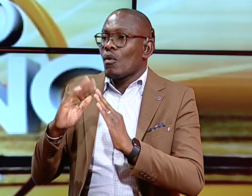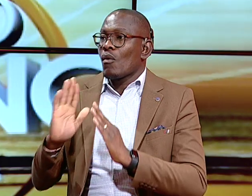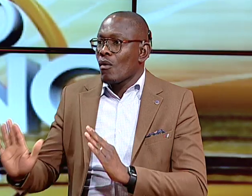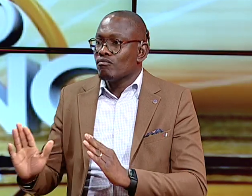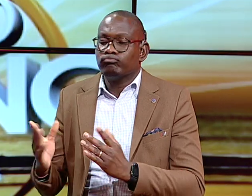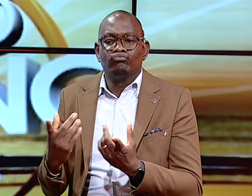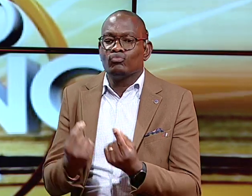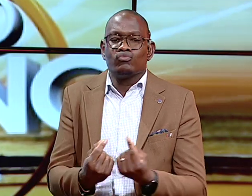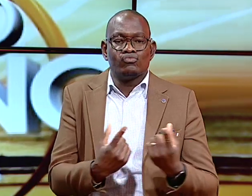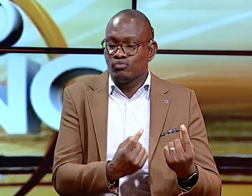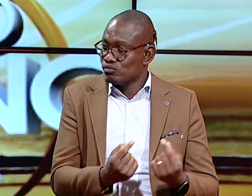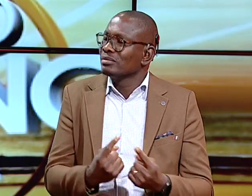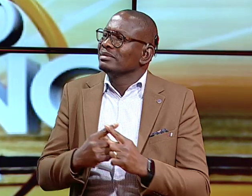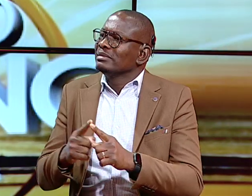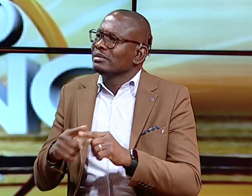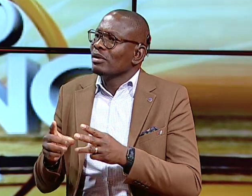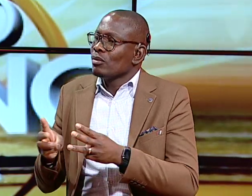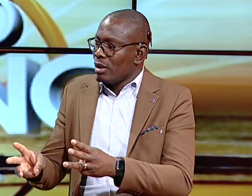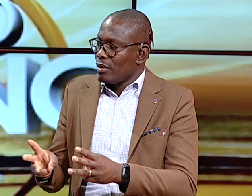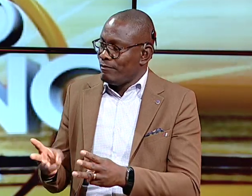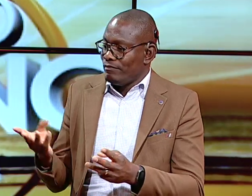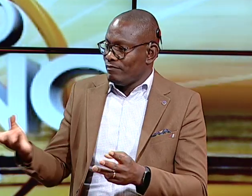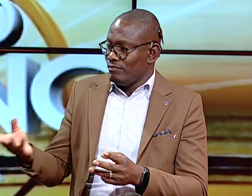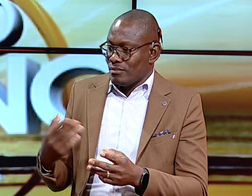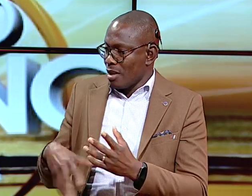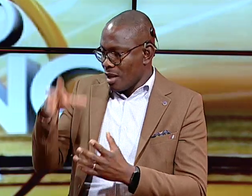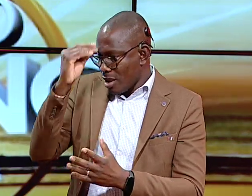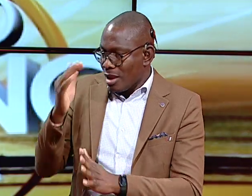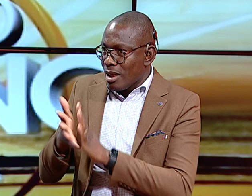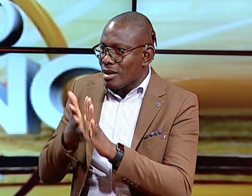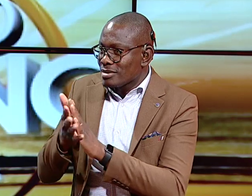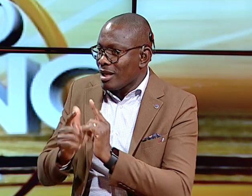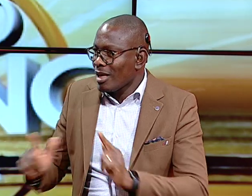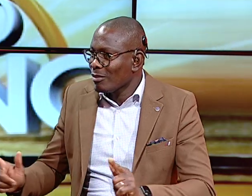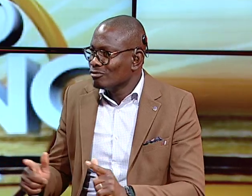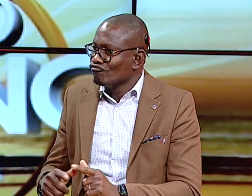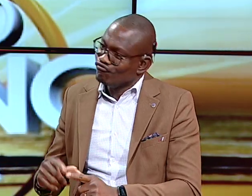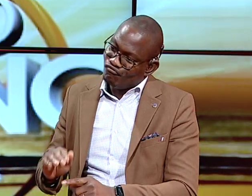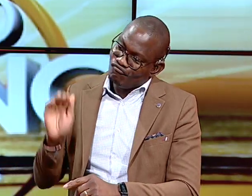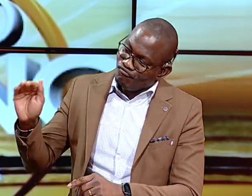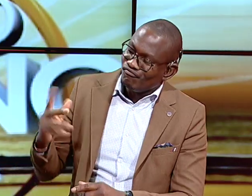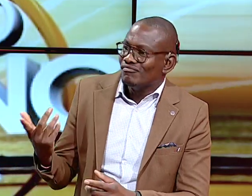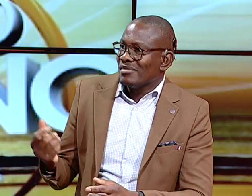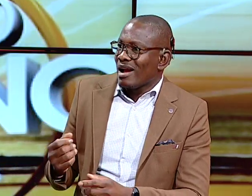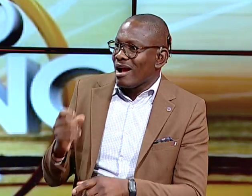Safari Hotel. So people at home, there are different ways that you can get involved, is to